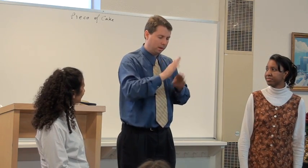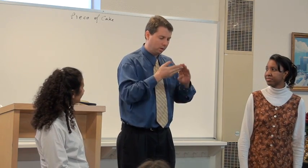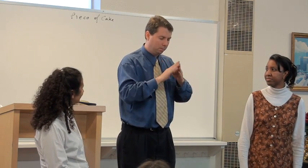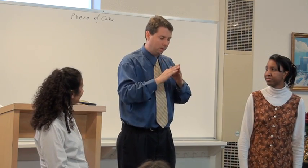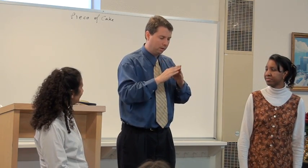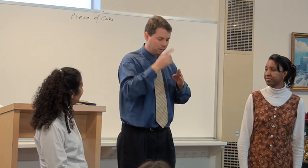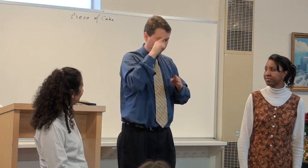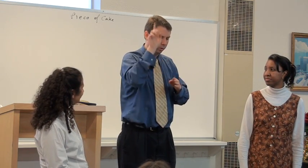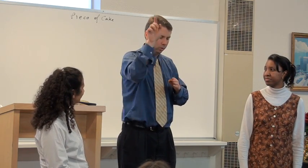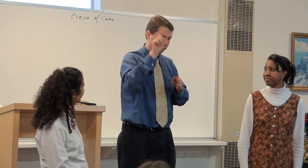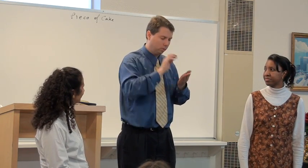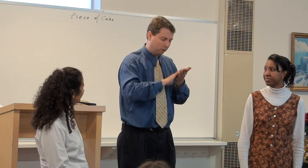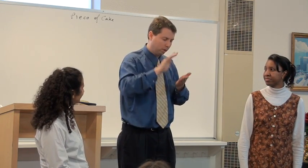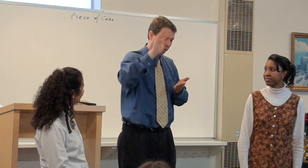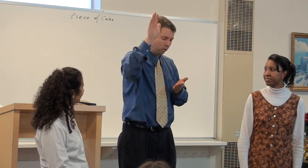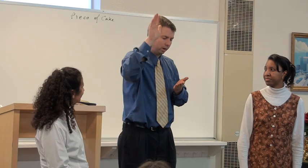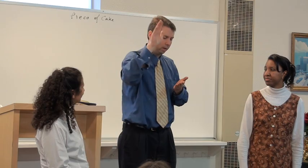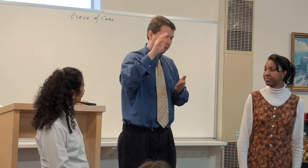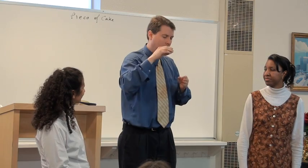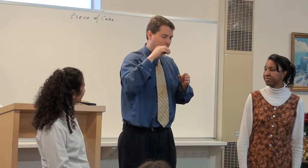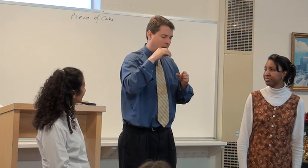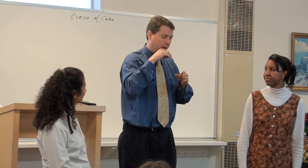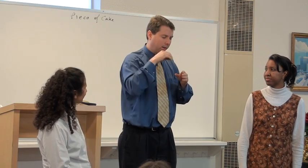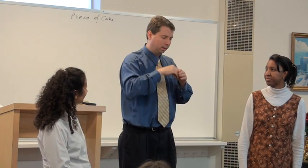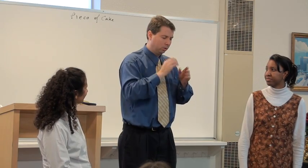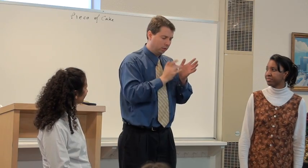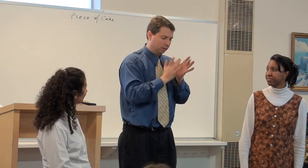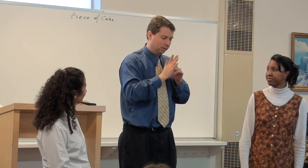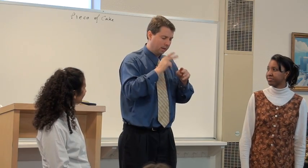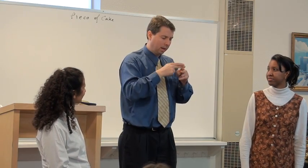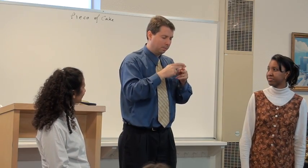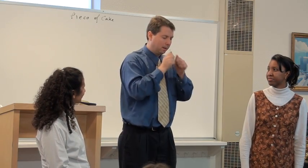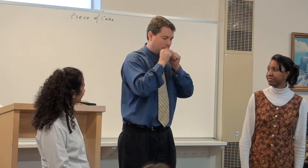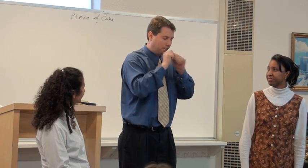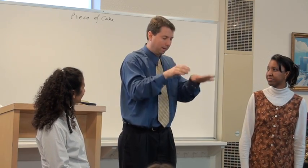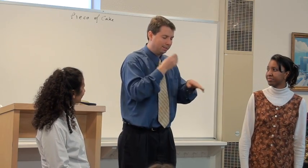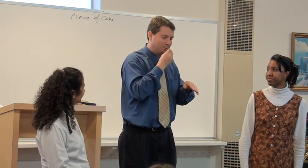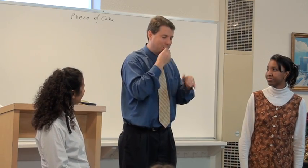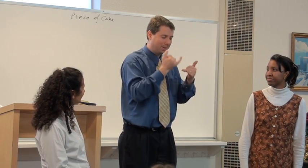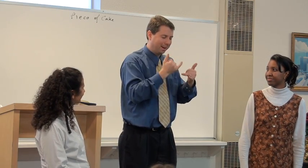community for your glory. In Jesus' name, bless the food.